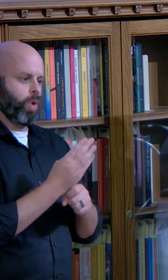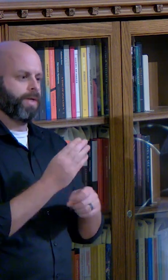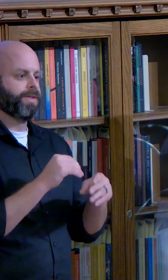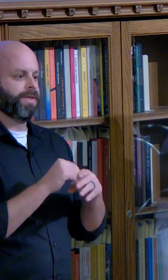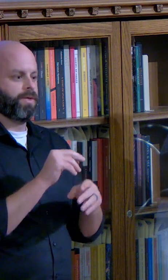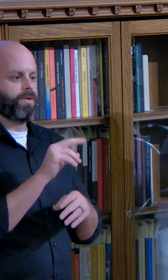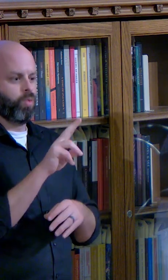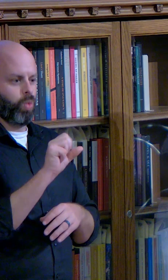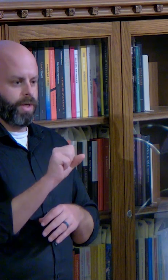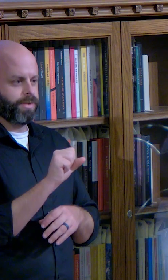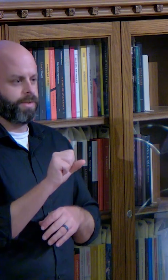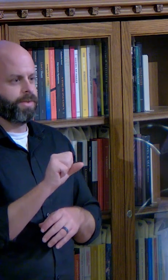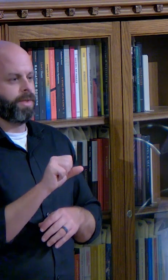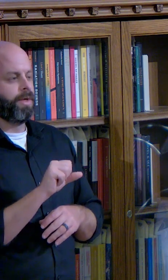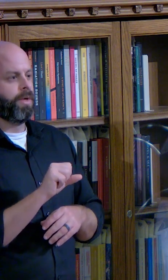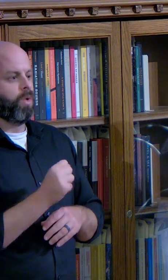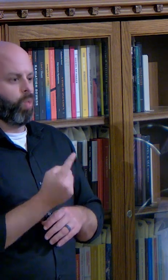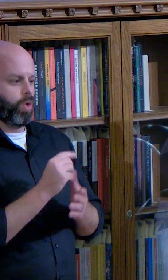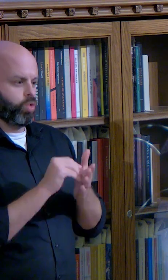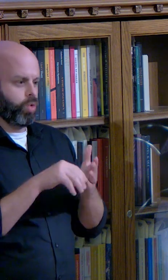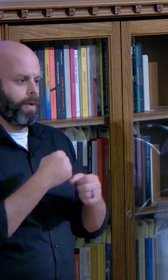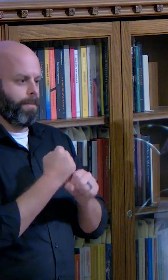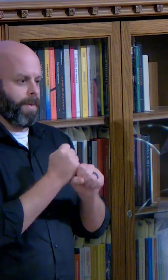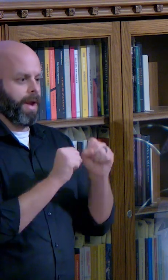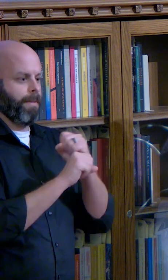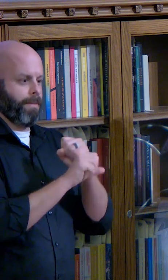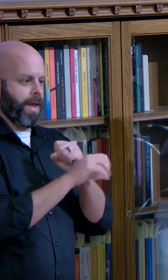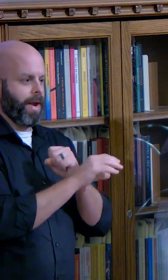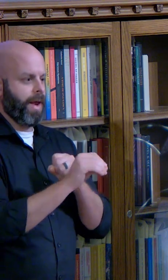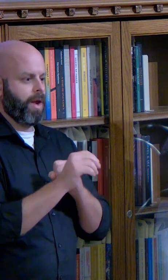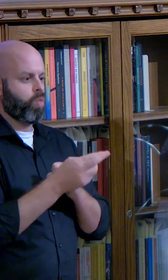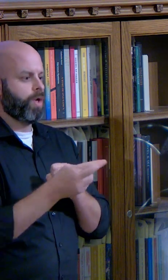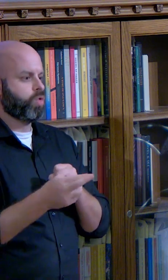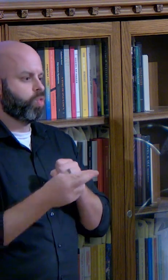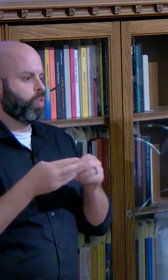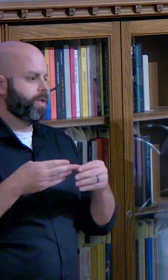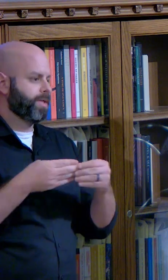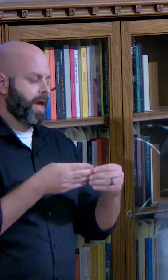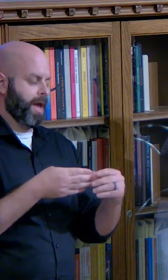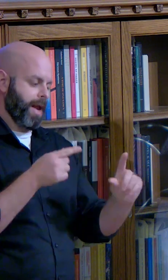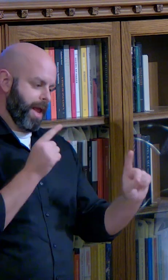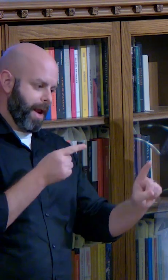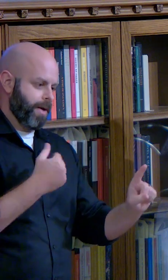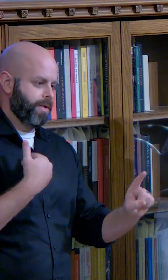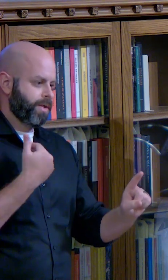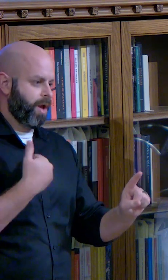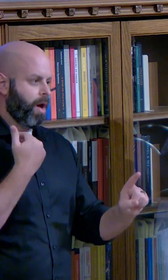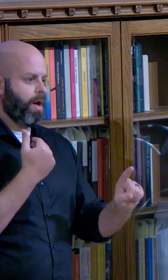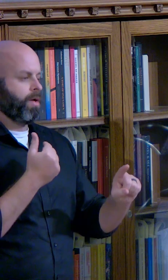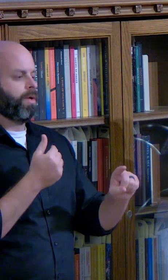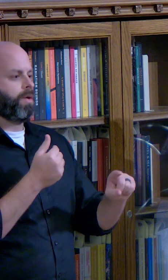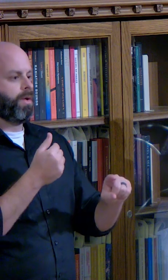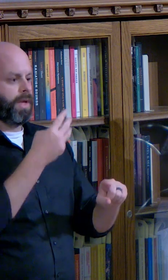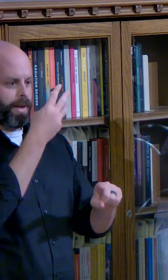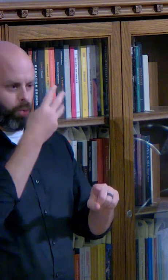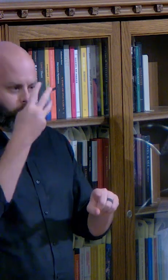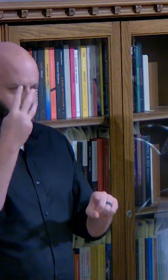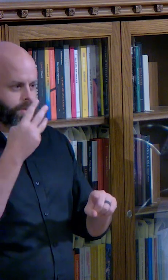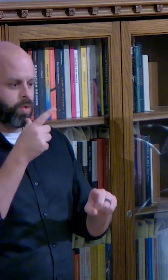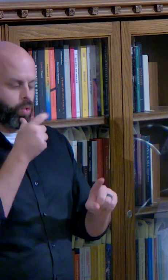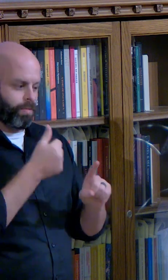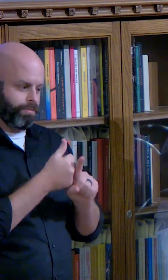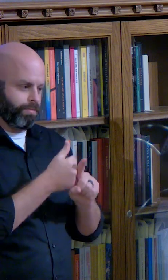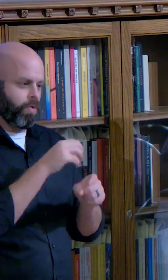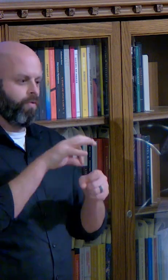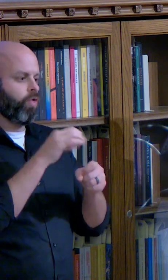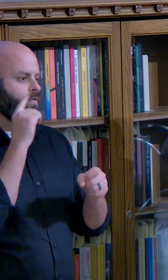America one student created a campaign and resource guide aimed at Young immigrant young immigrants who were voting